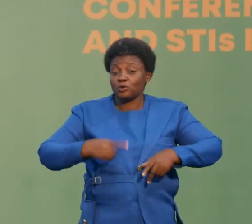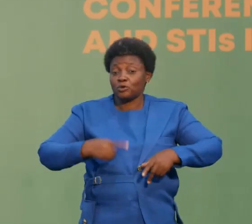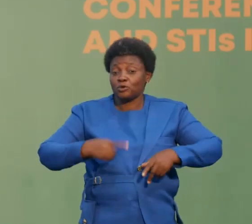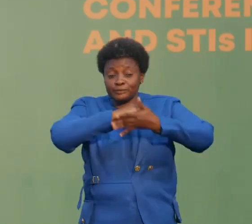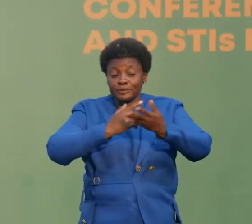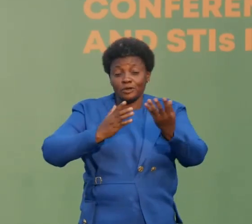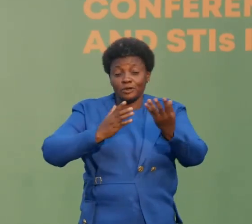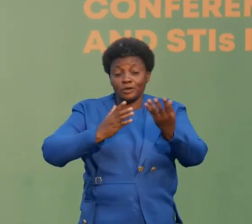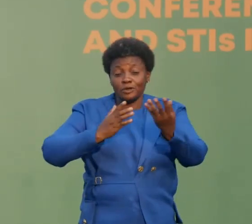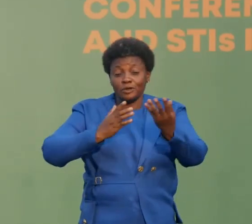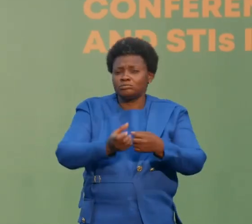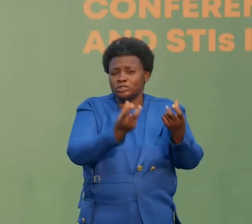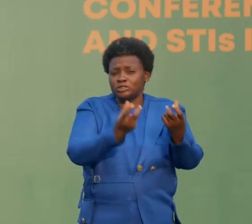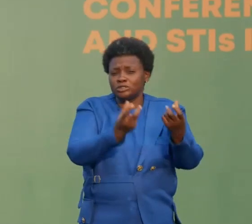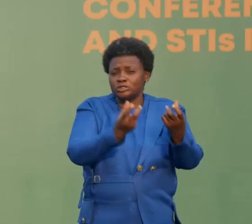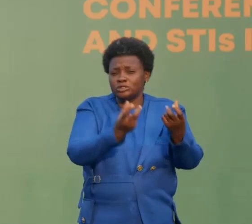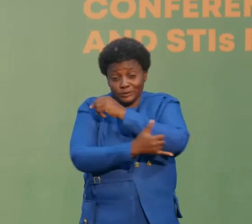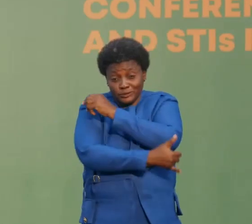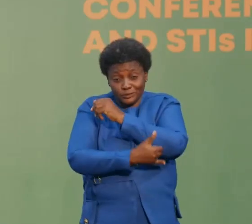across multiple states in her country.